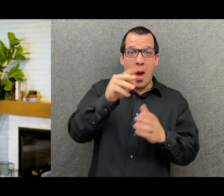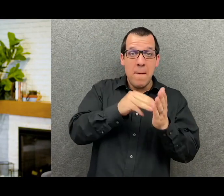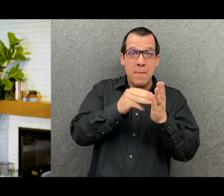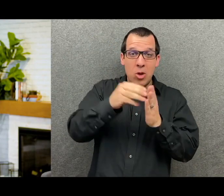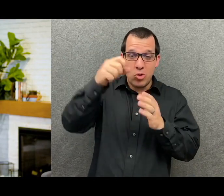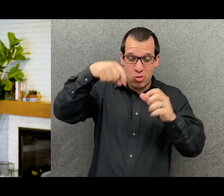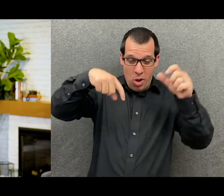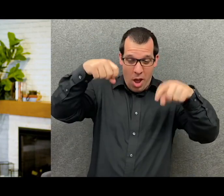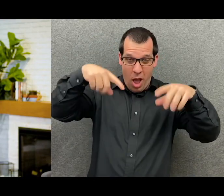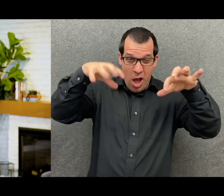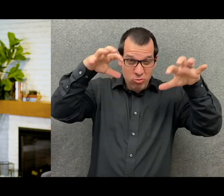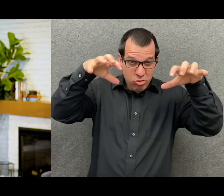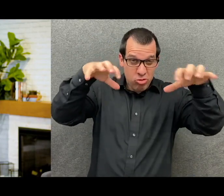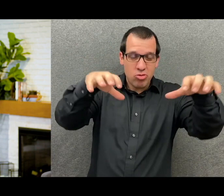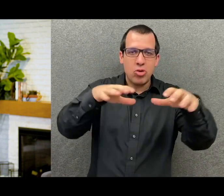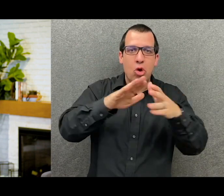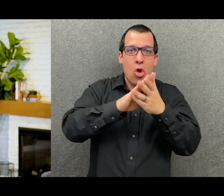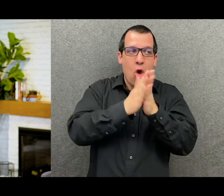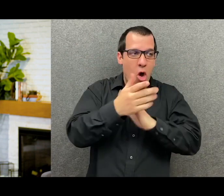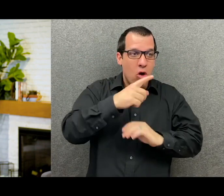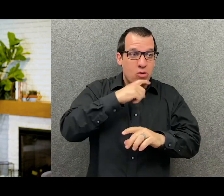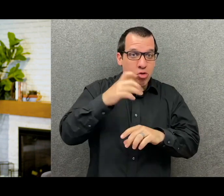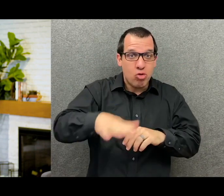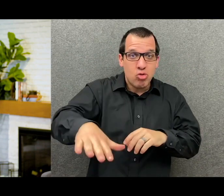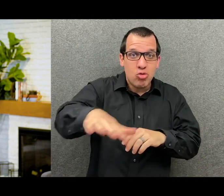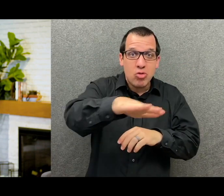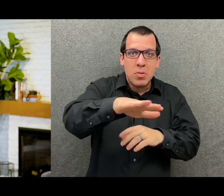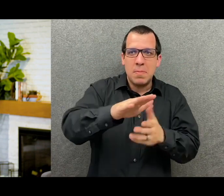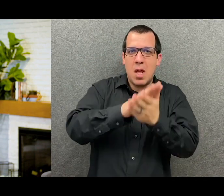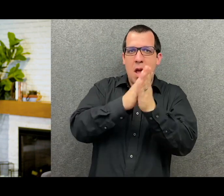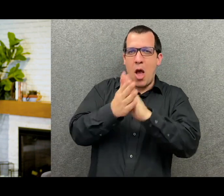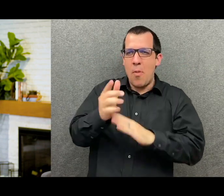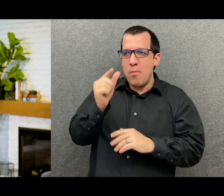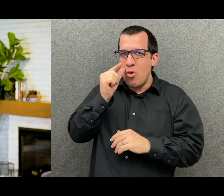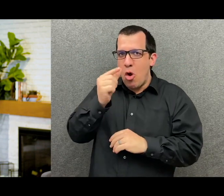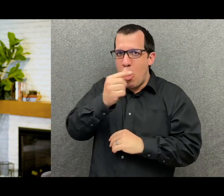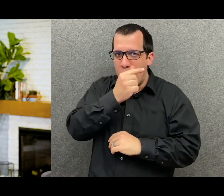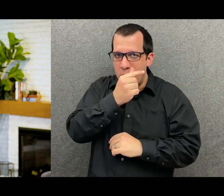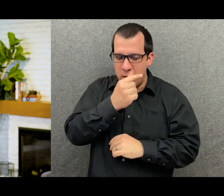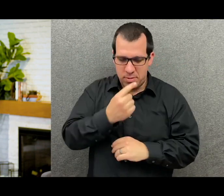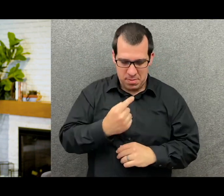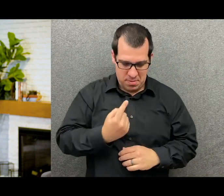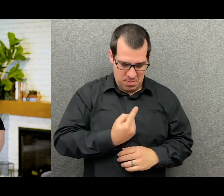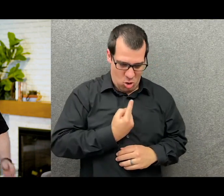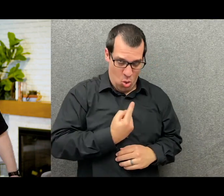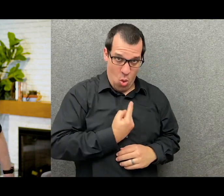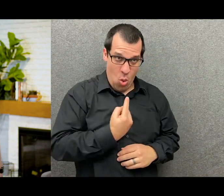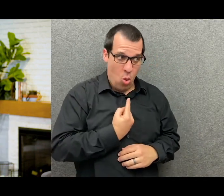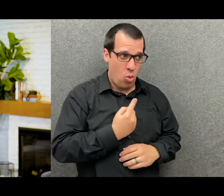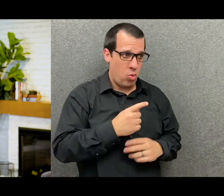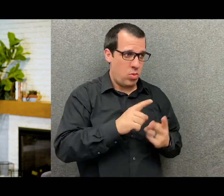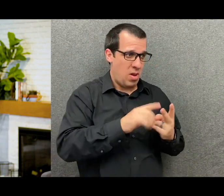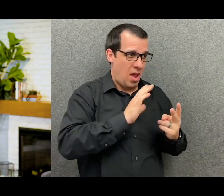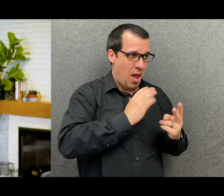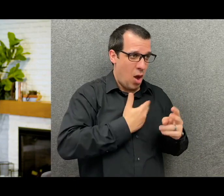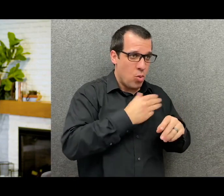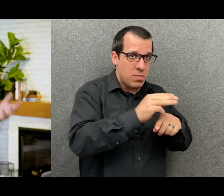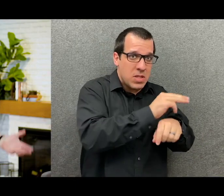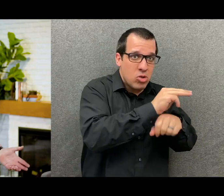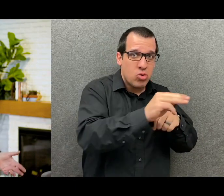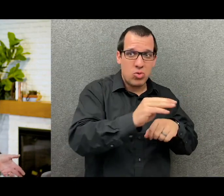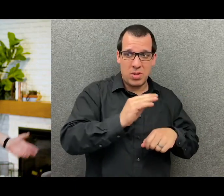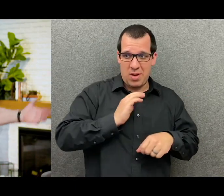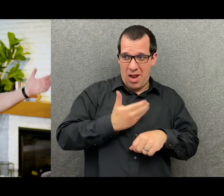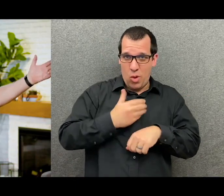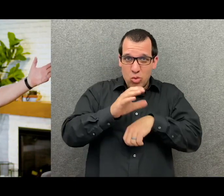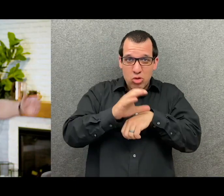but a million drops of rain can turn a desert into a garden. By myself, my life,